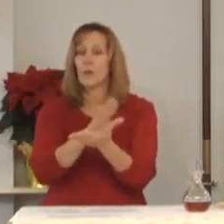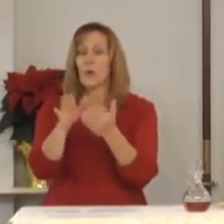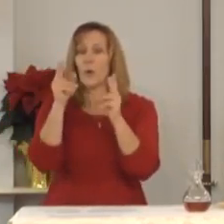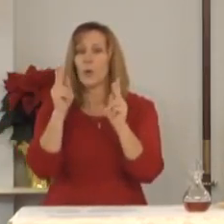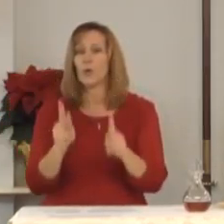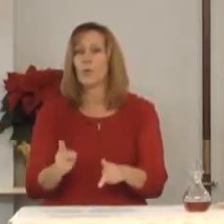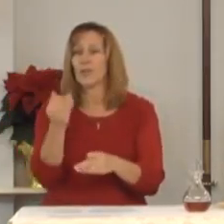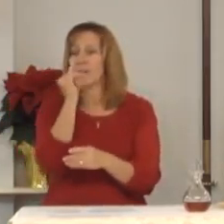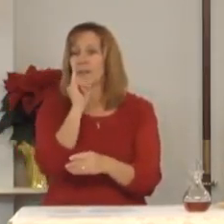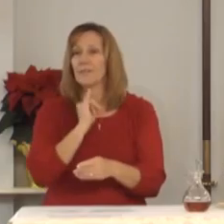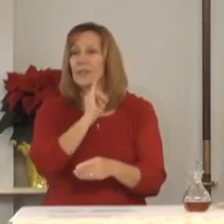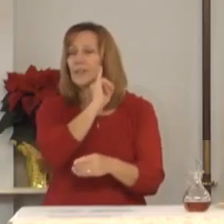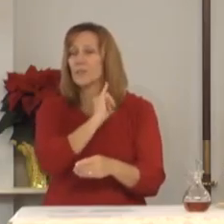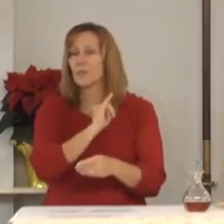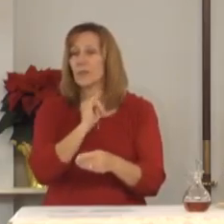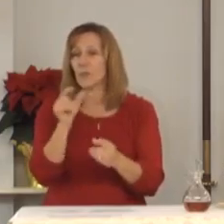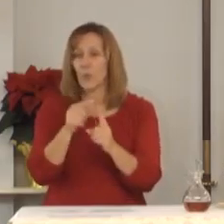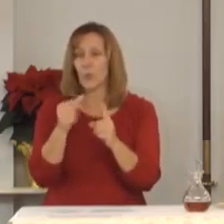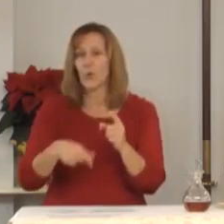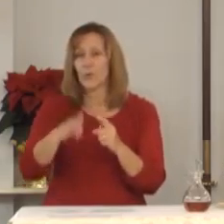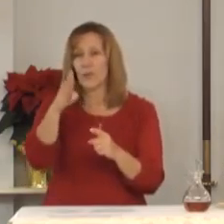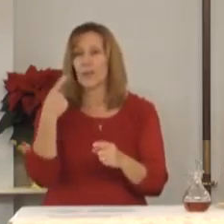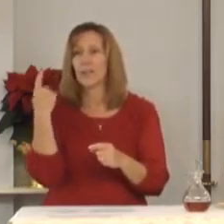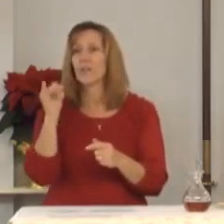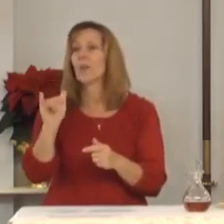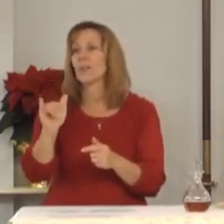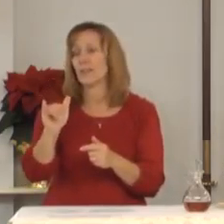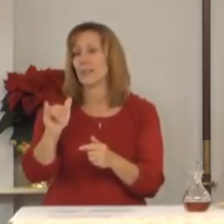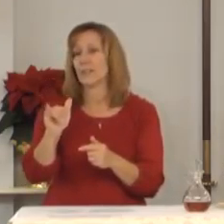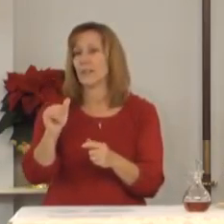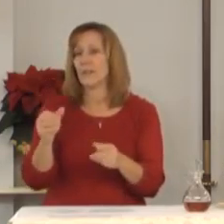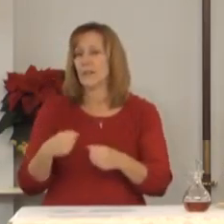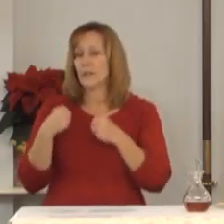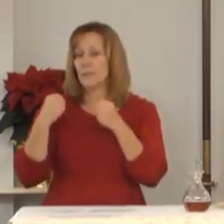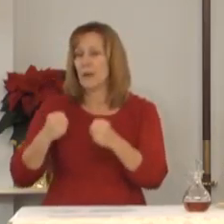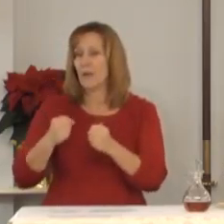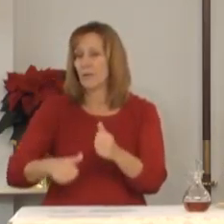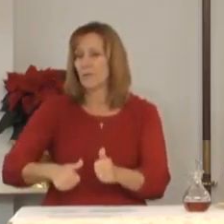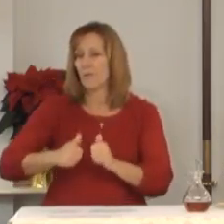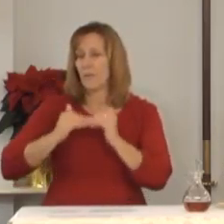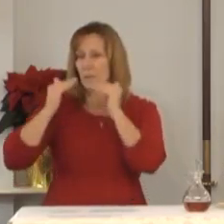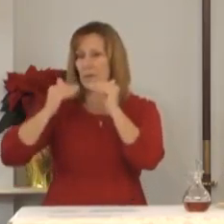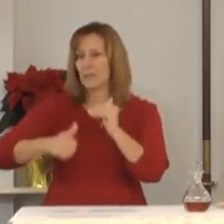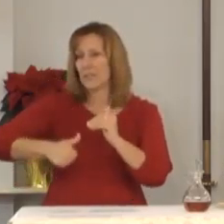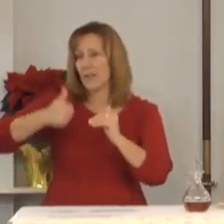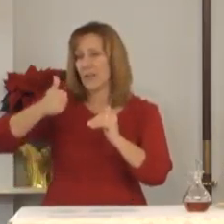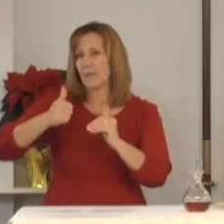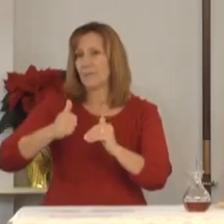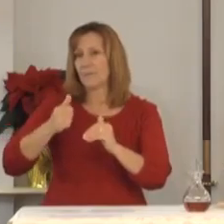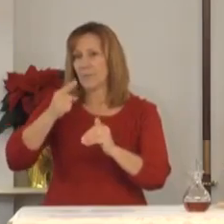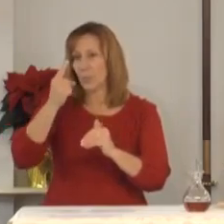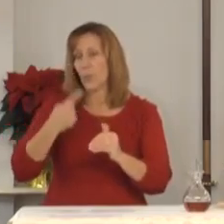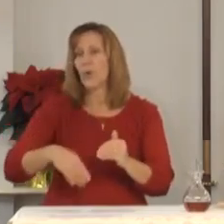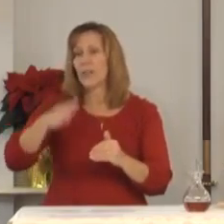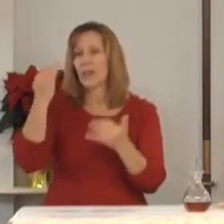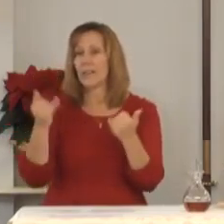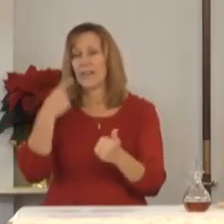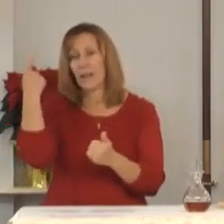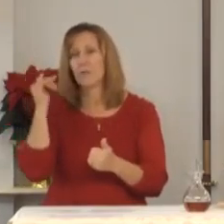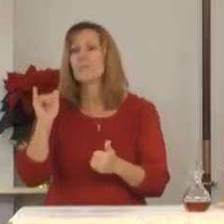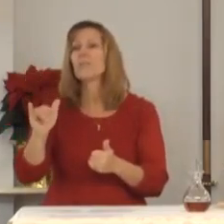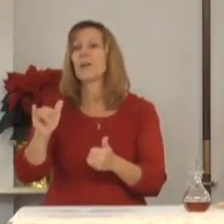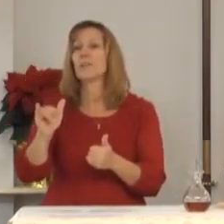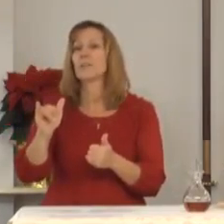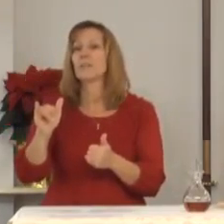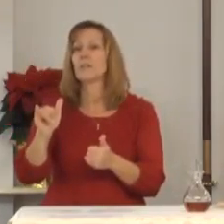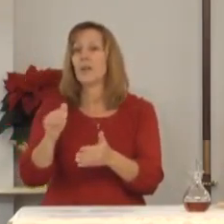of Israel, Word of God incarnate, power of the Most High, one God, now and